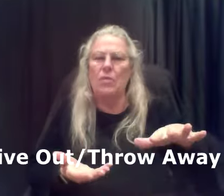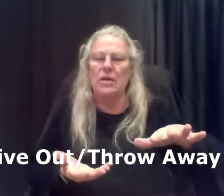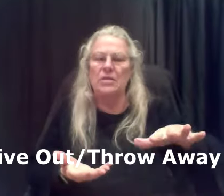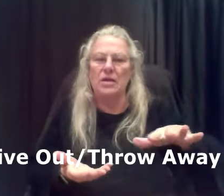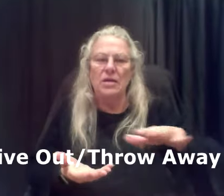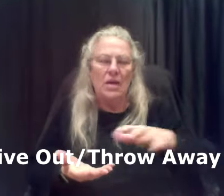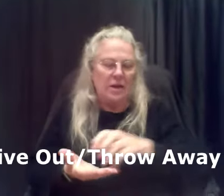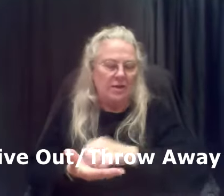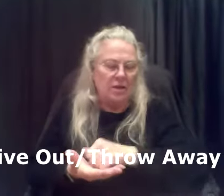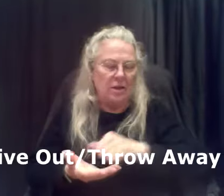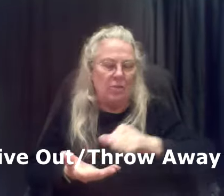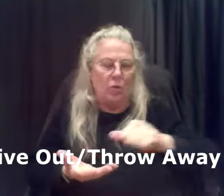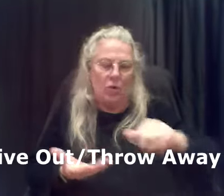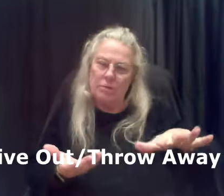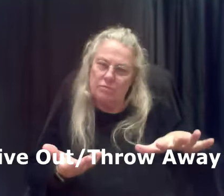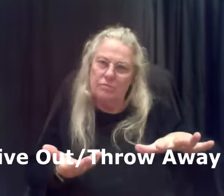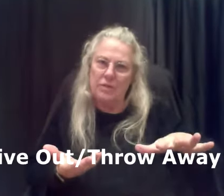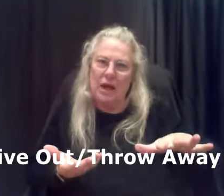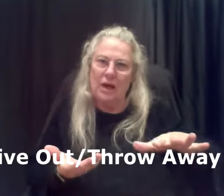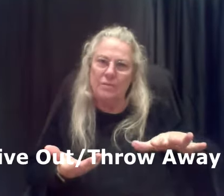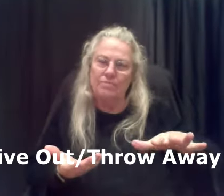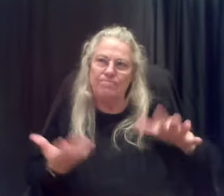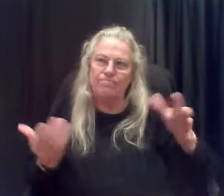It's a little more